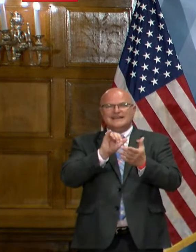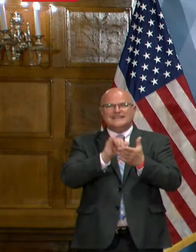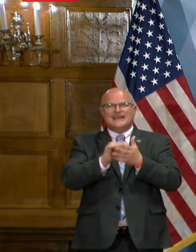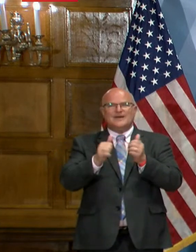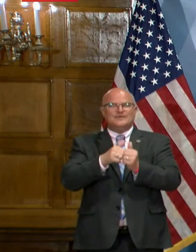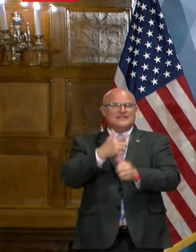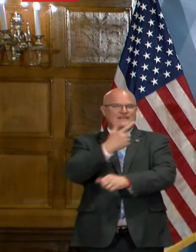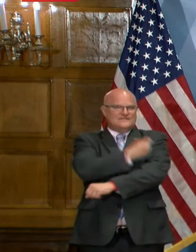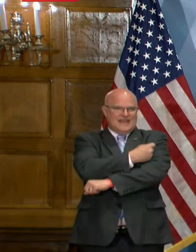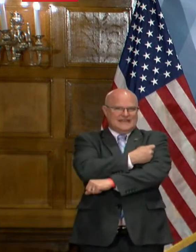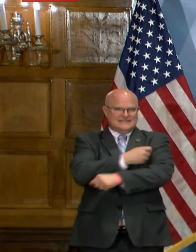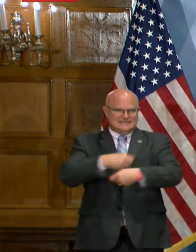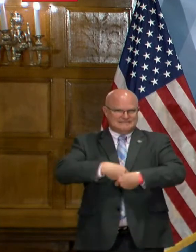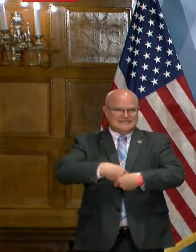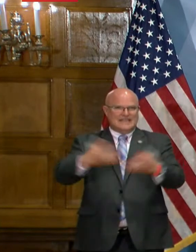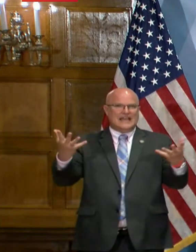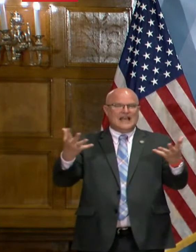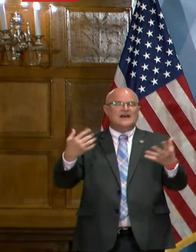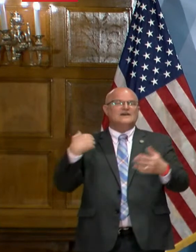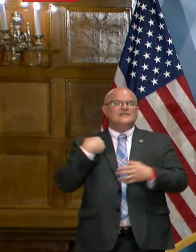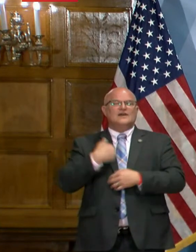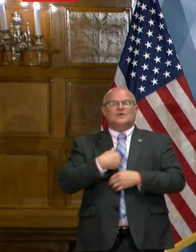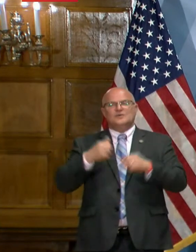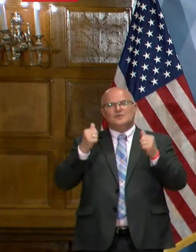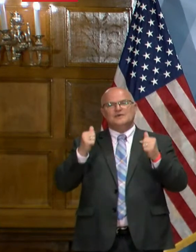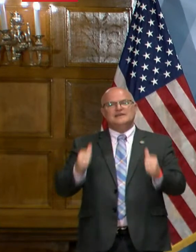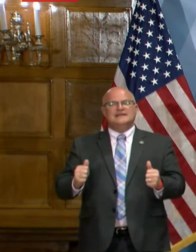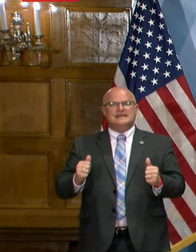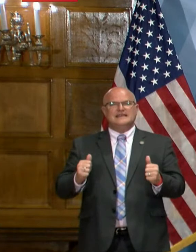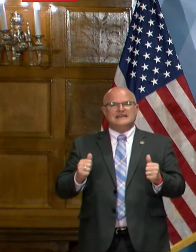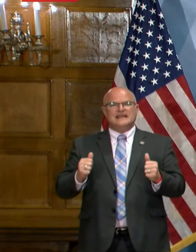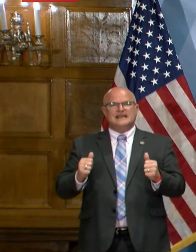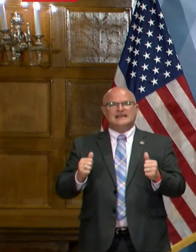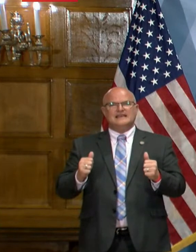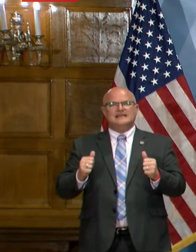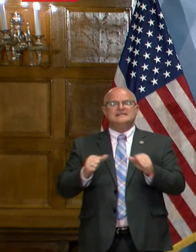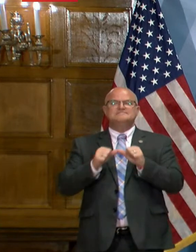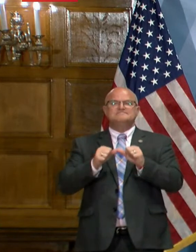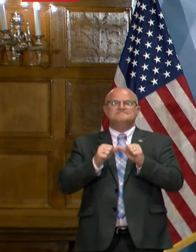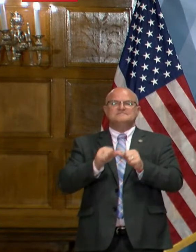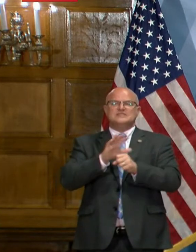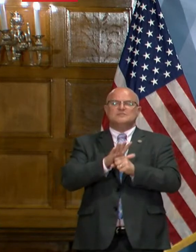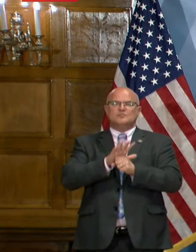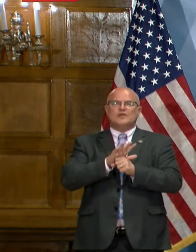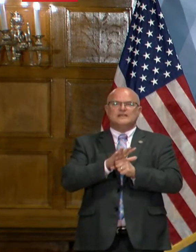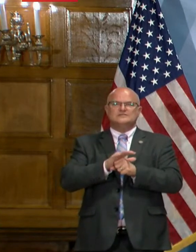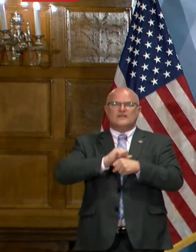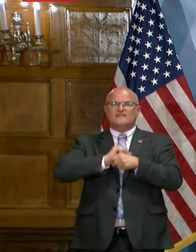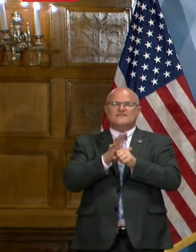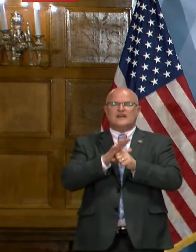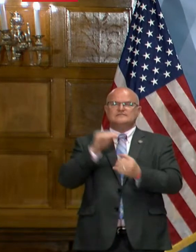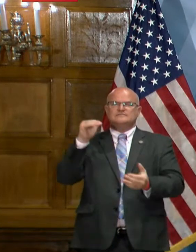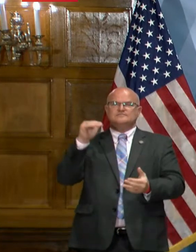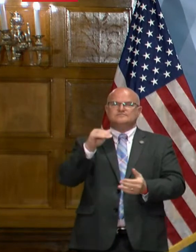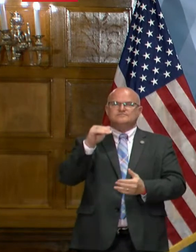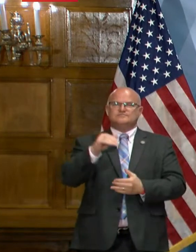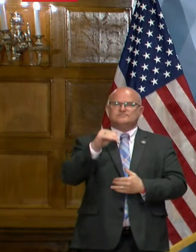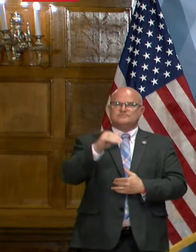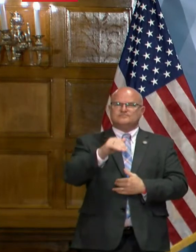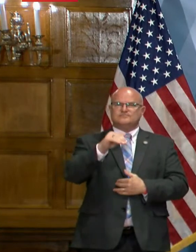with the vaccines getting out, that we're going to be able to keep the pressure on the virus and keep